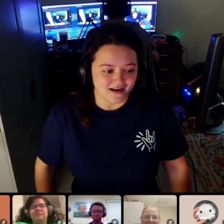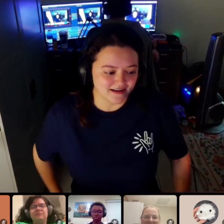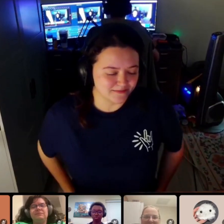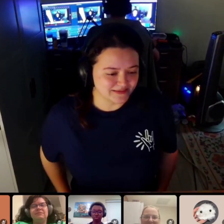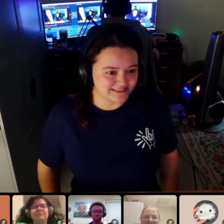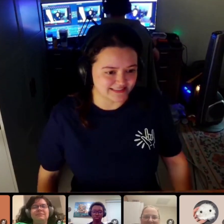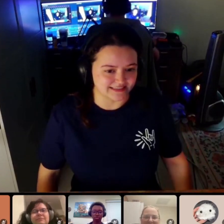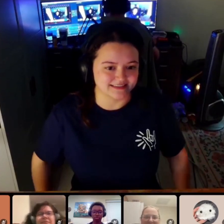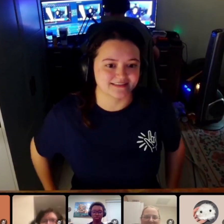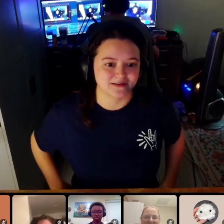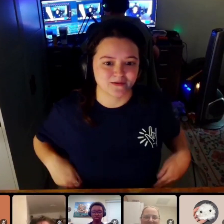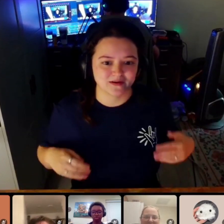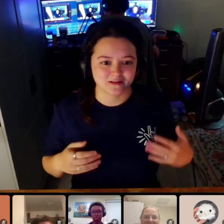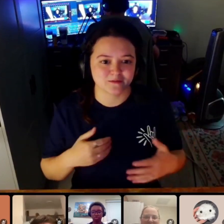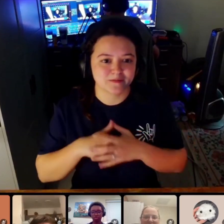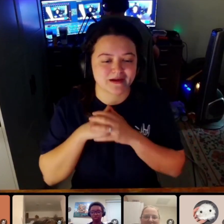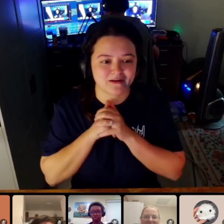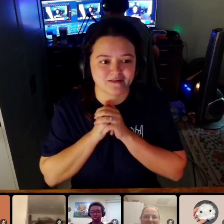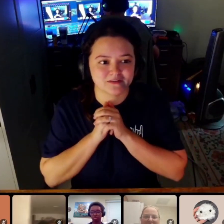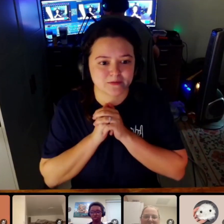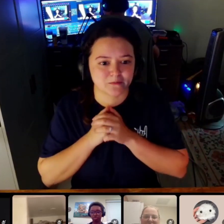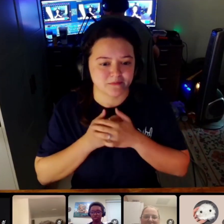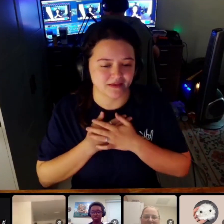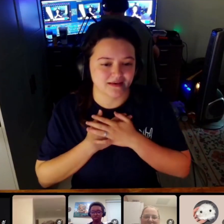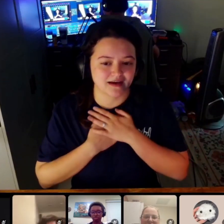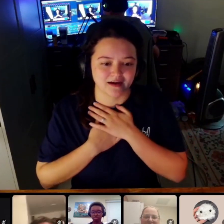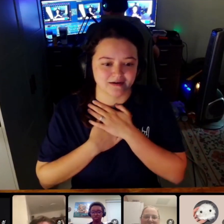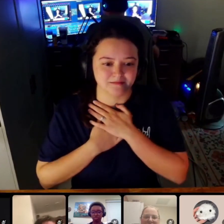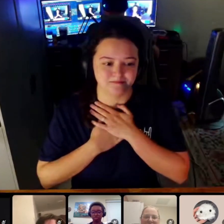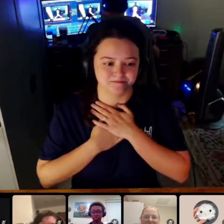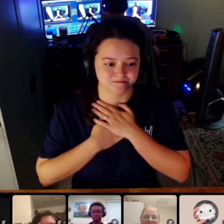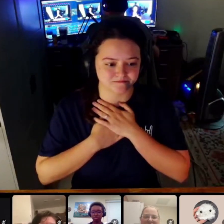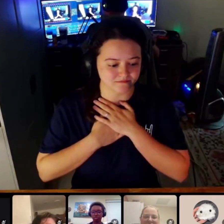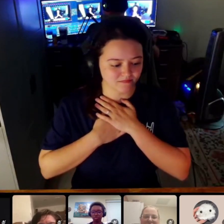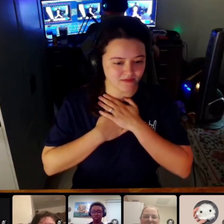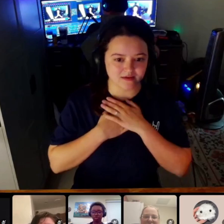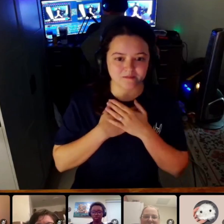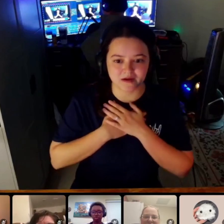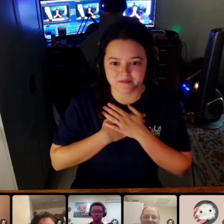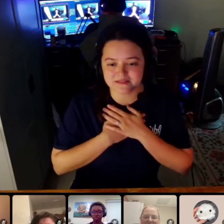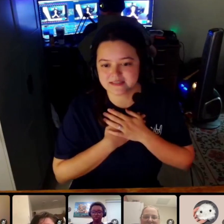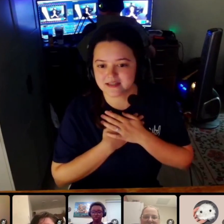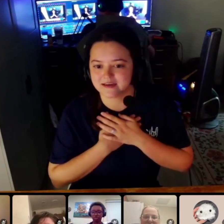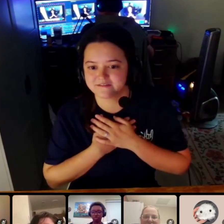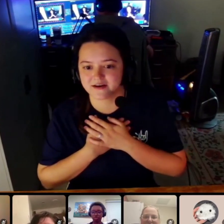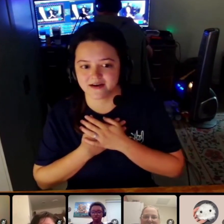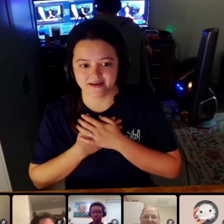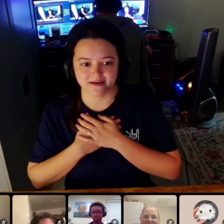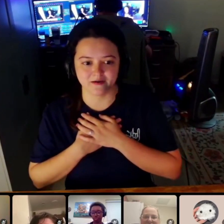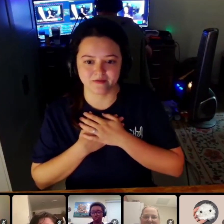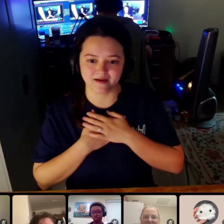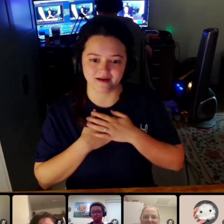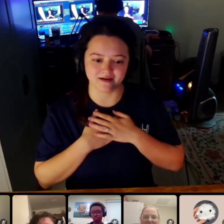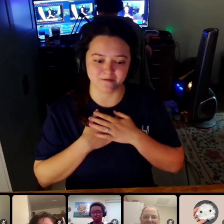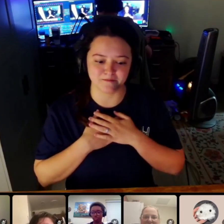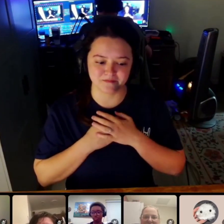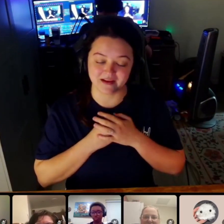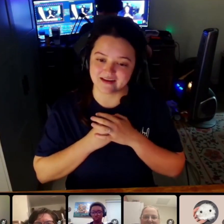Let me see. So, a little bit of background about me. In my mundane life, I am an